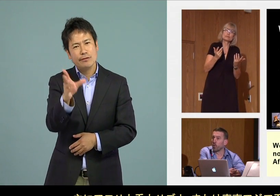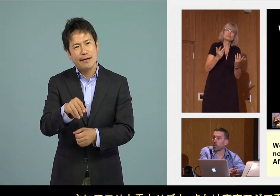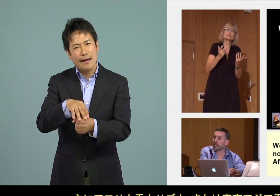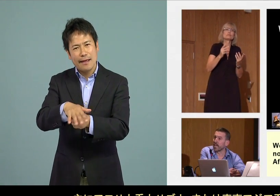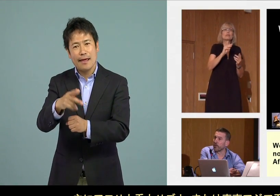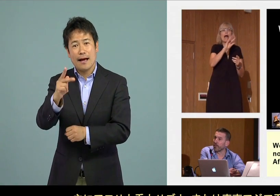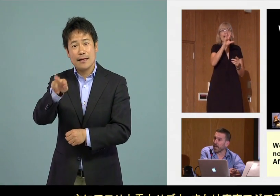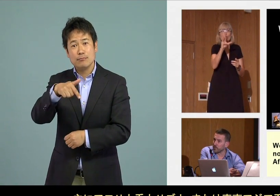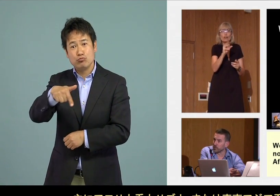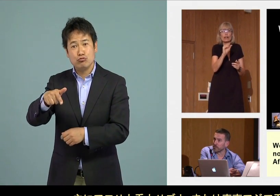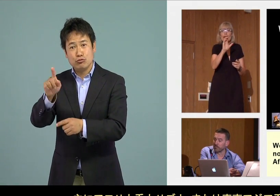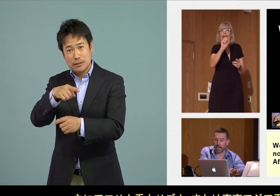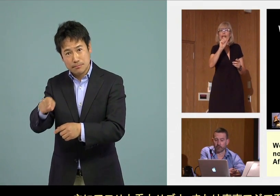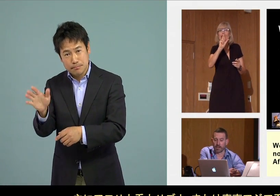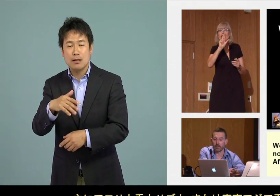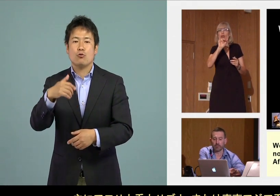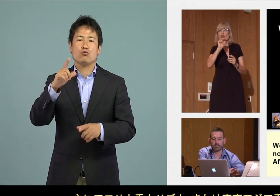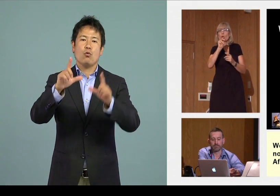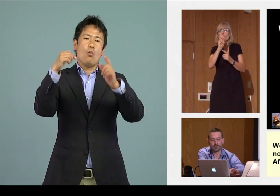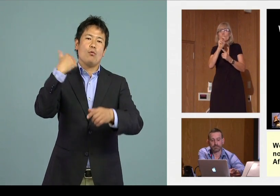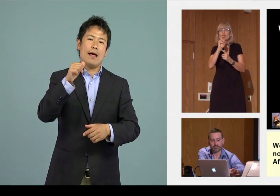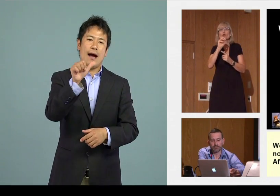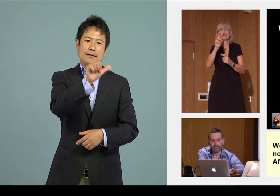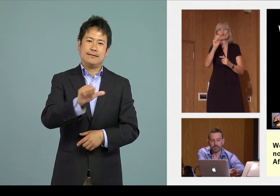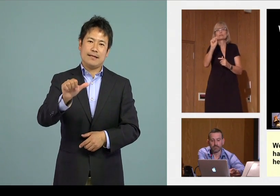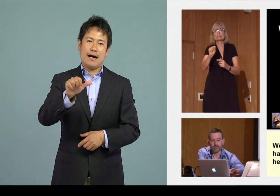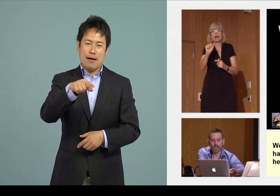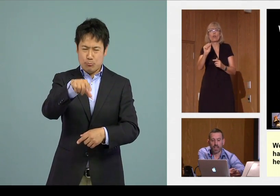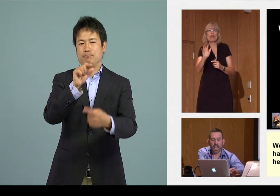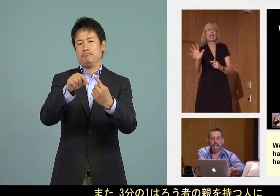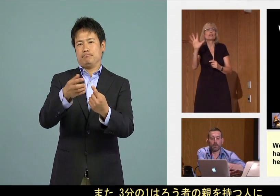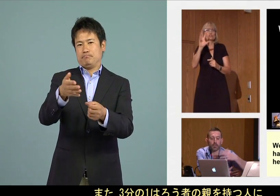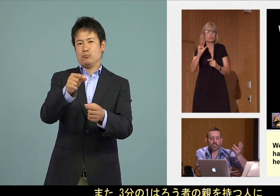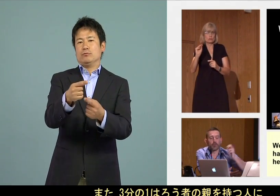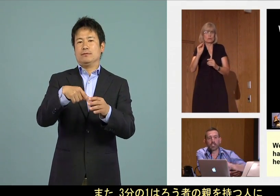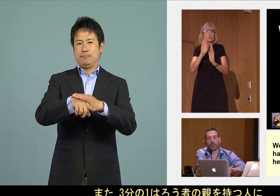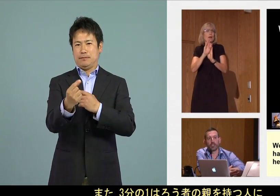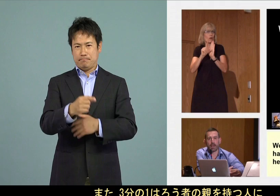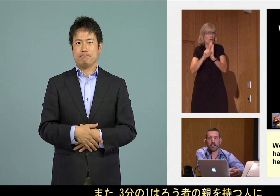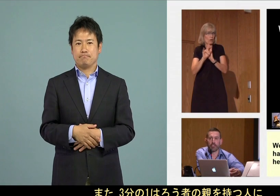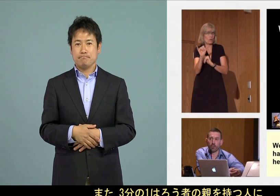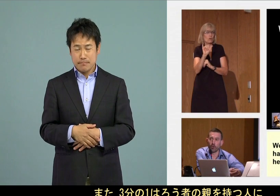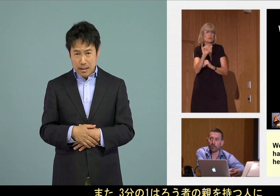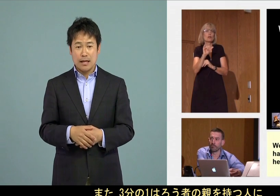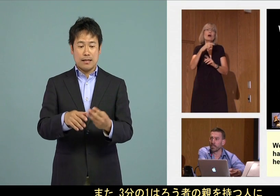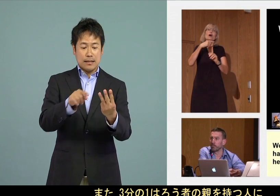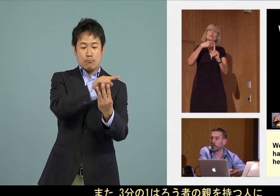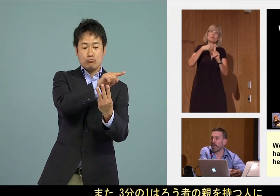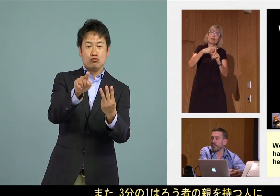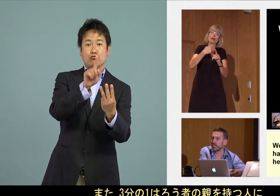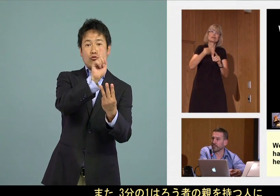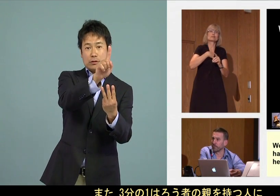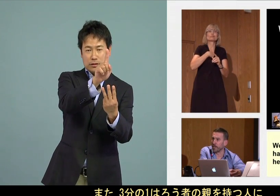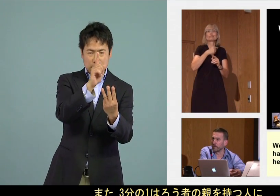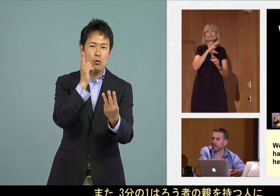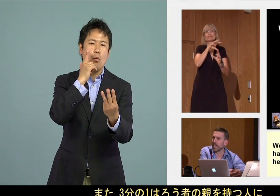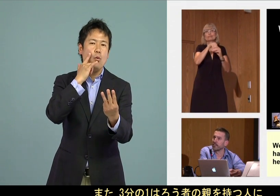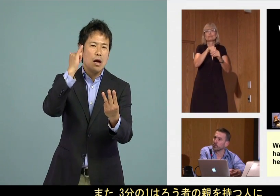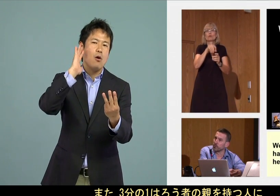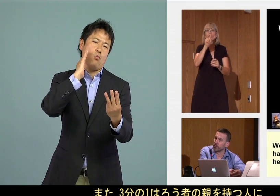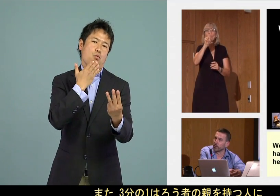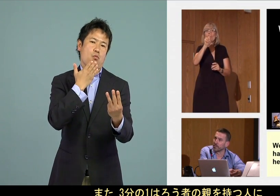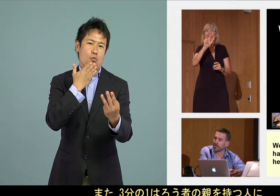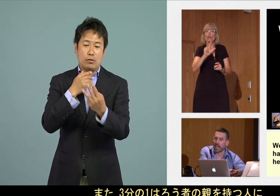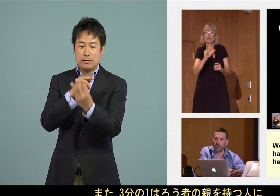Afro-Caribbean or South Asian background. And we also included about 1/3 of people having deaf parents